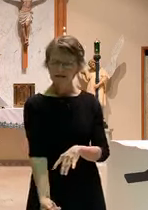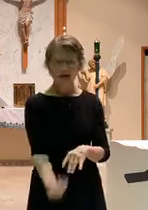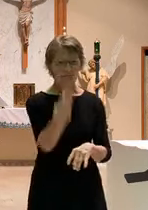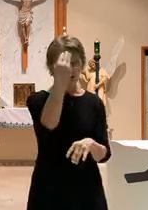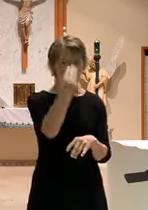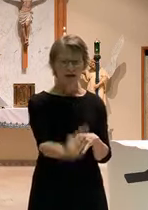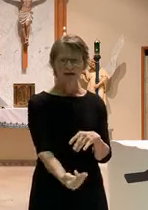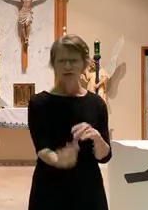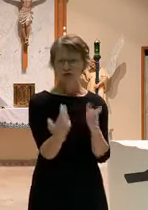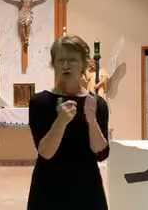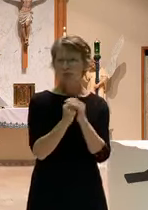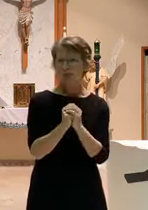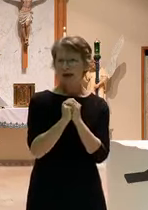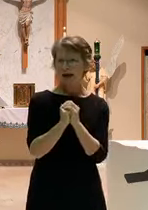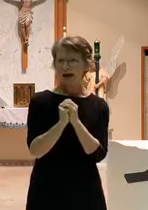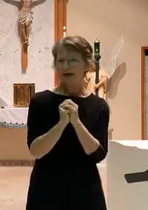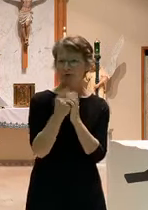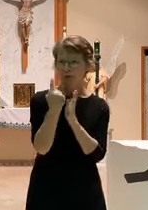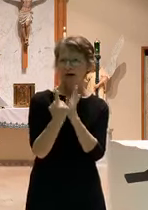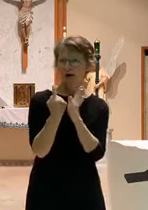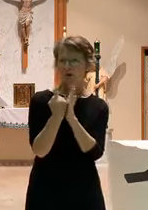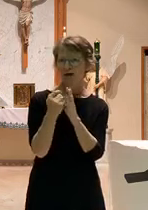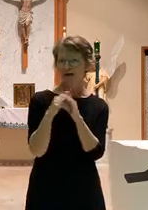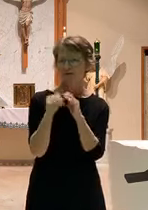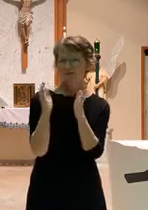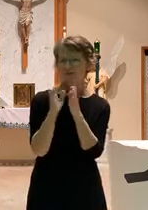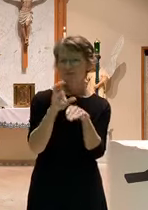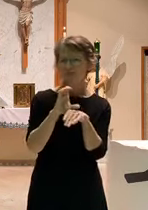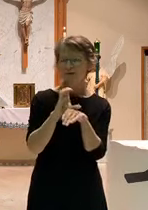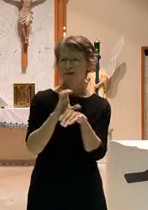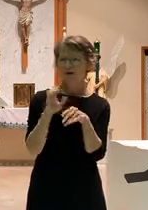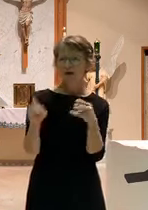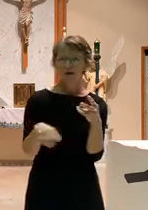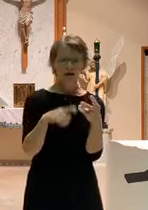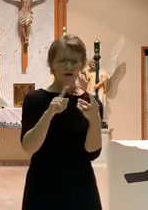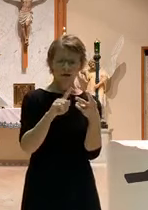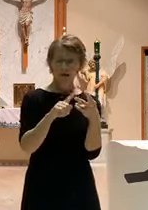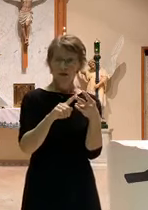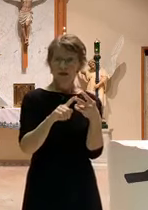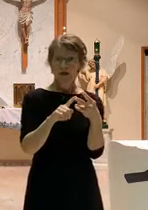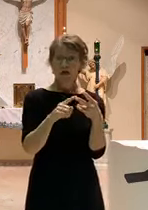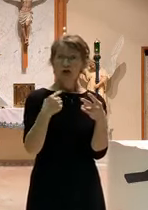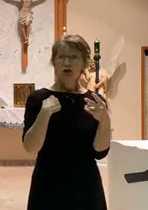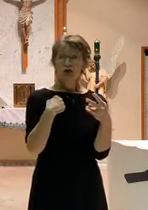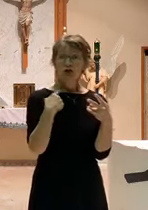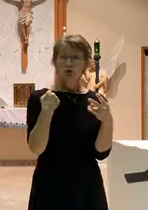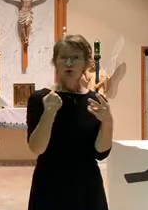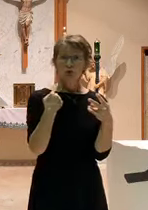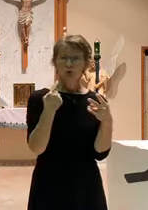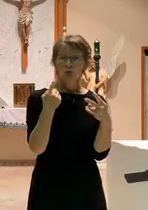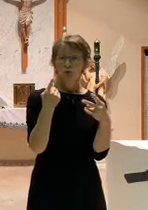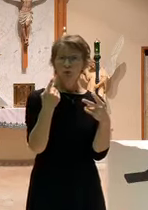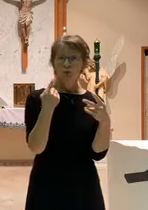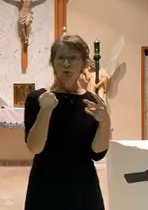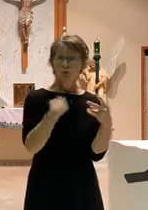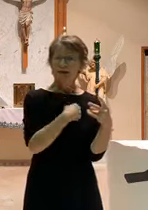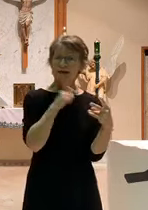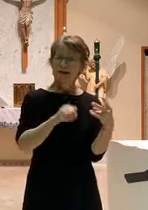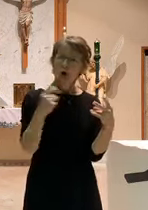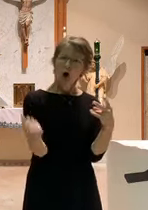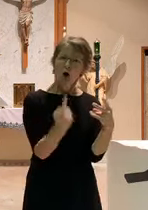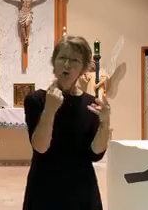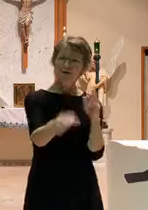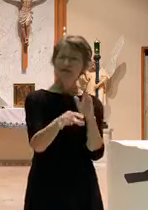Second, we can always find Christ in the Holy Scriptures. The Bible is a unique book. It